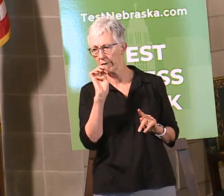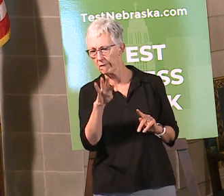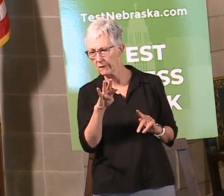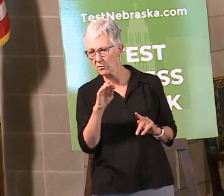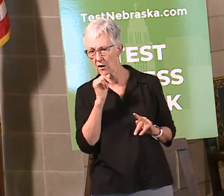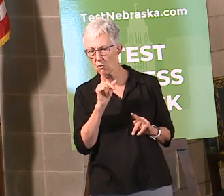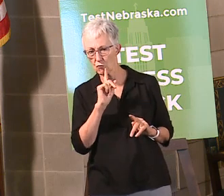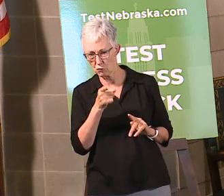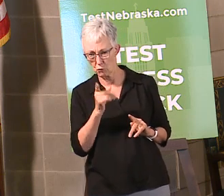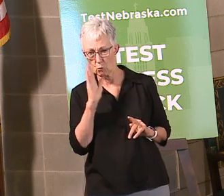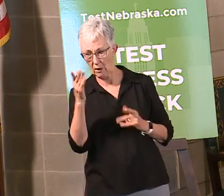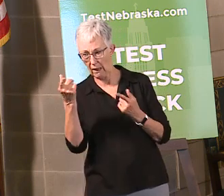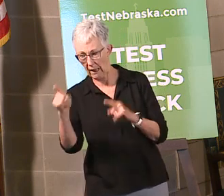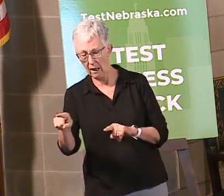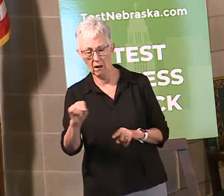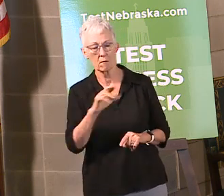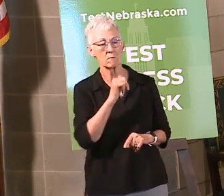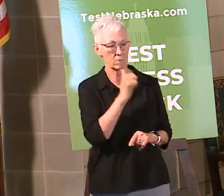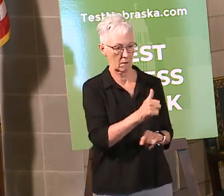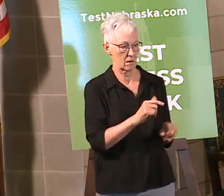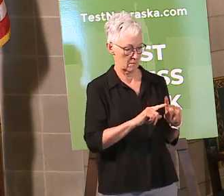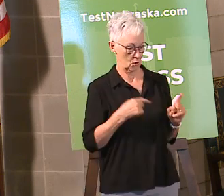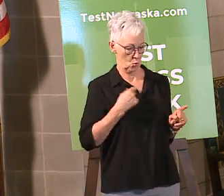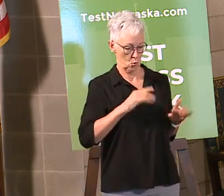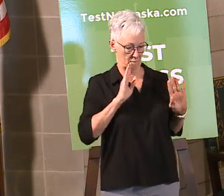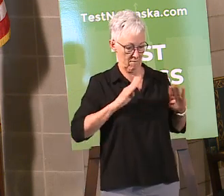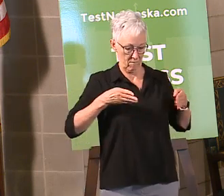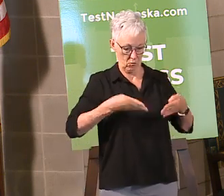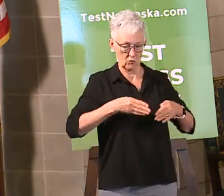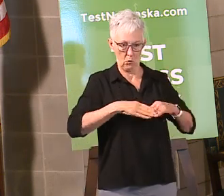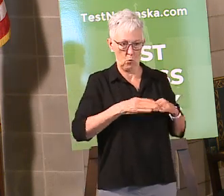that we're doing all we can to slow the spread of the virus